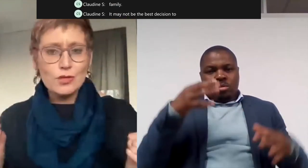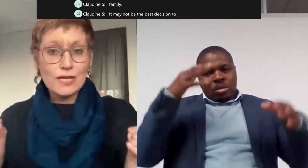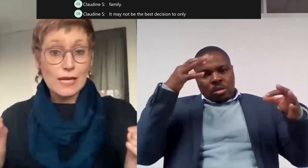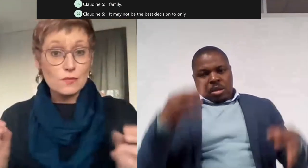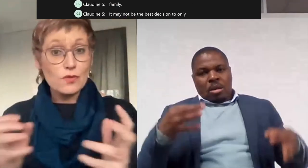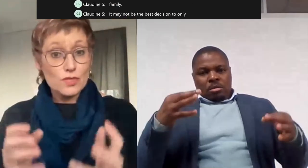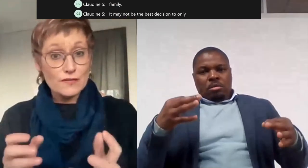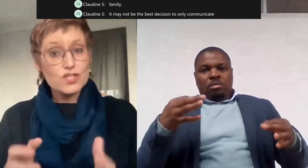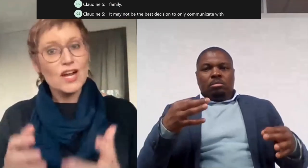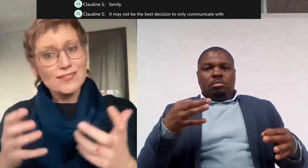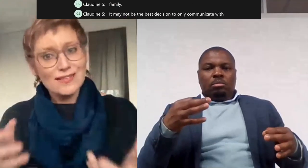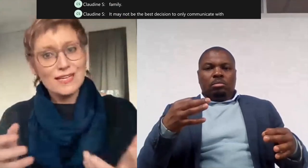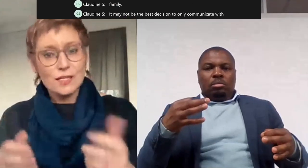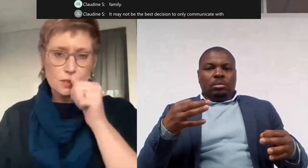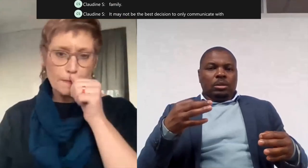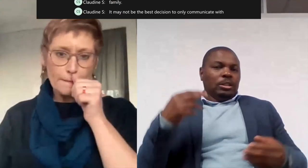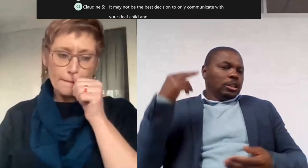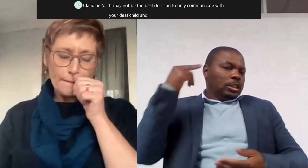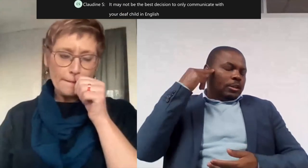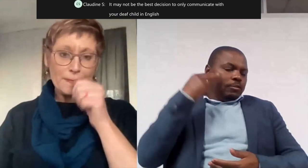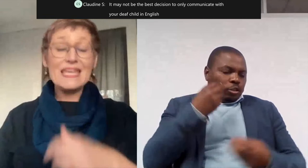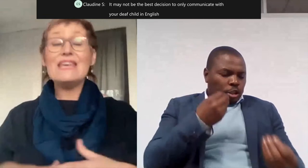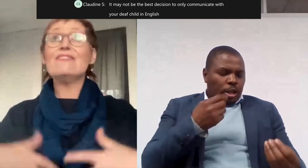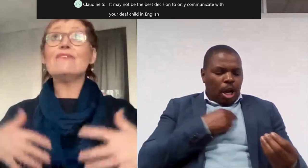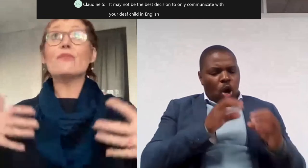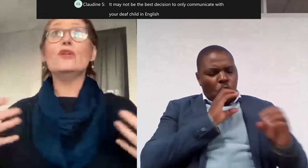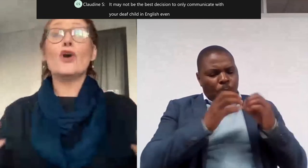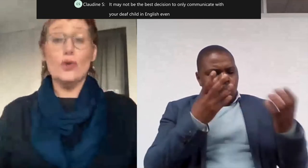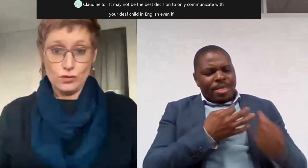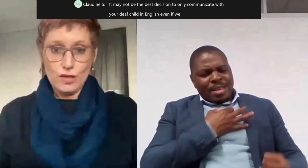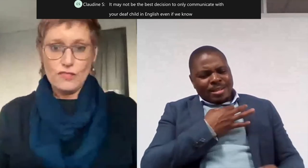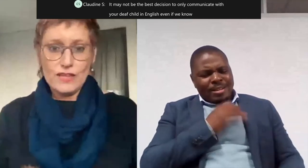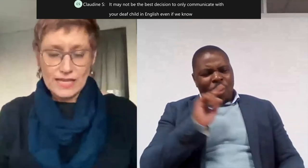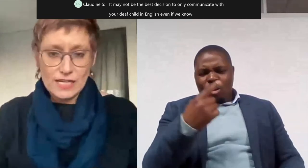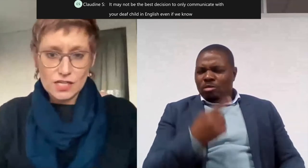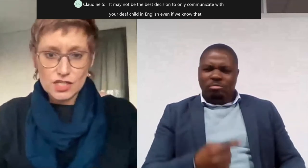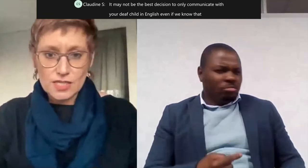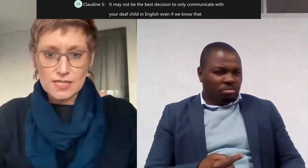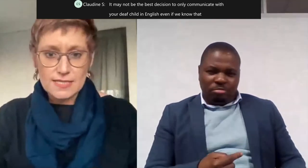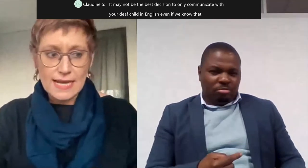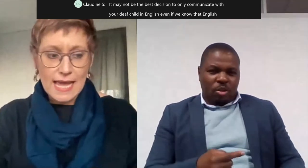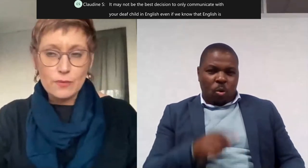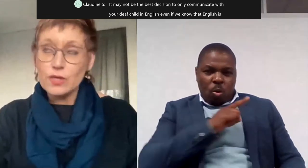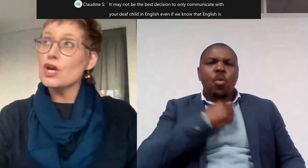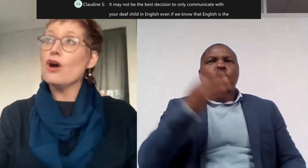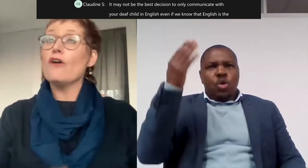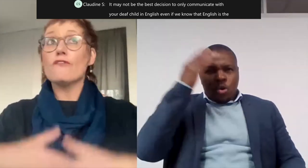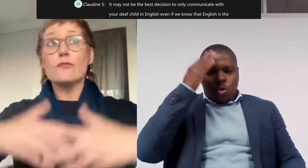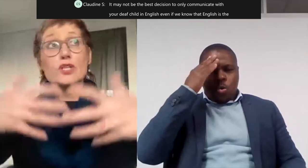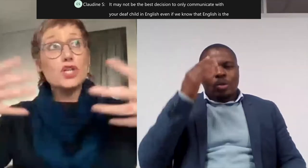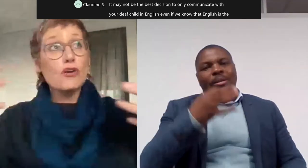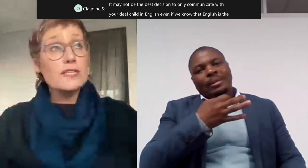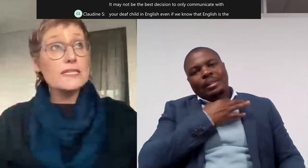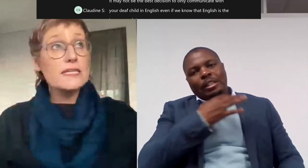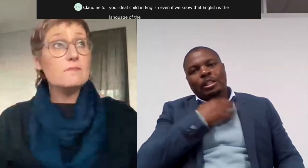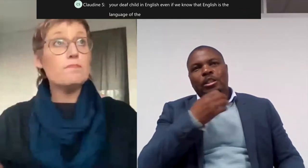only communicate with your deaf child in English. Even if we know that English is the language